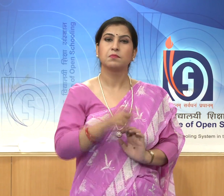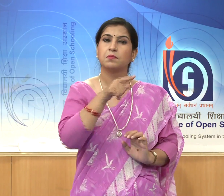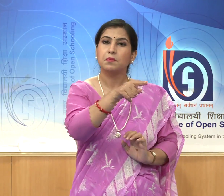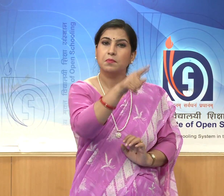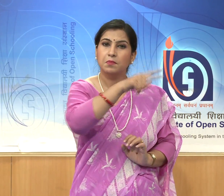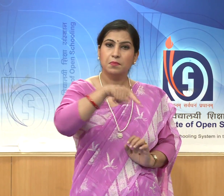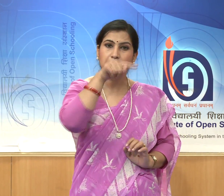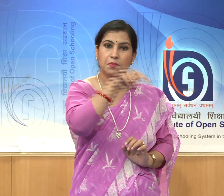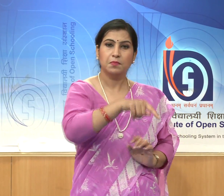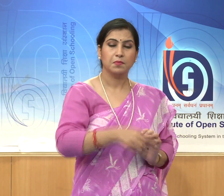particularly